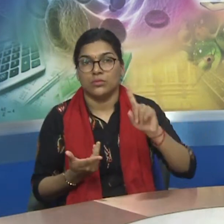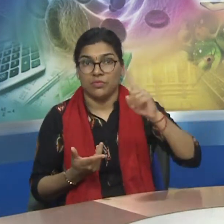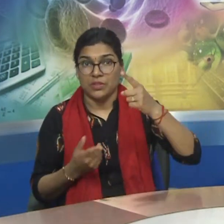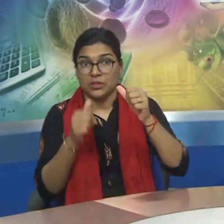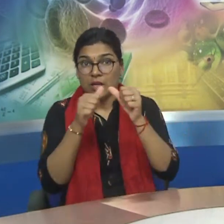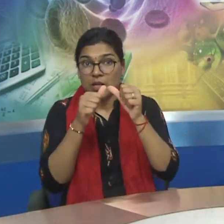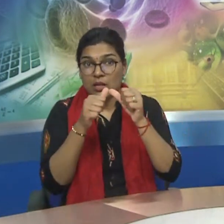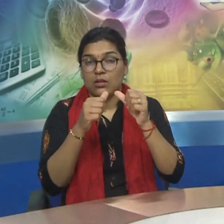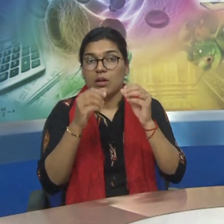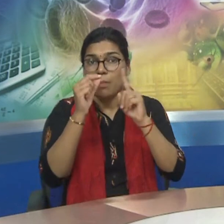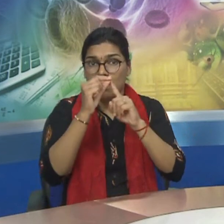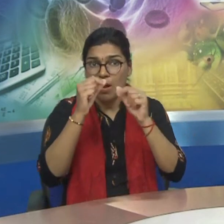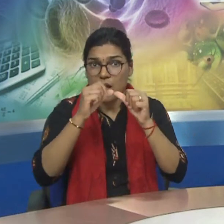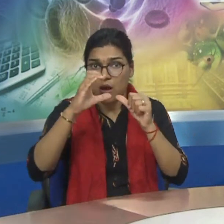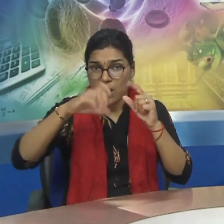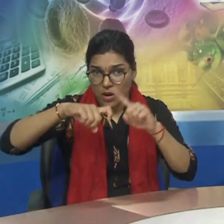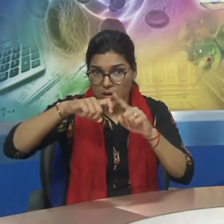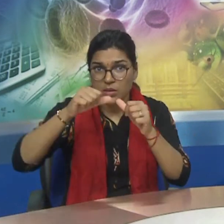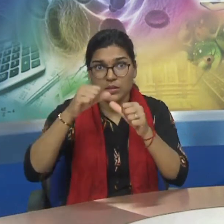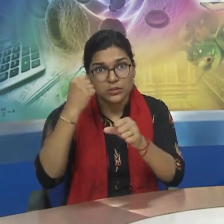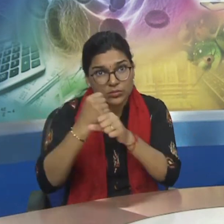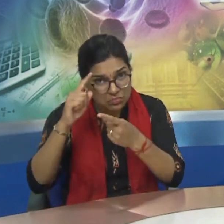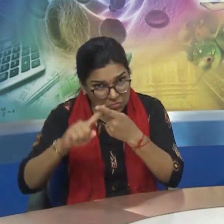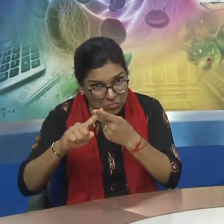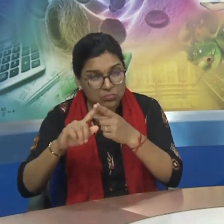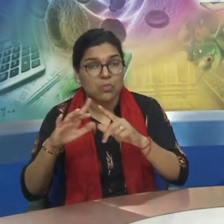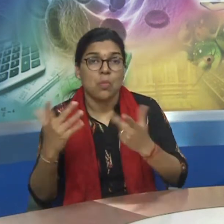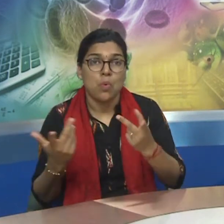You can see the 4 options A, B, C and D.